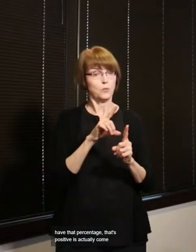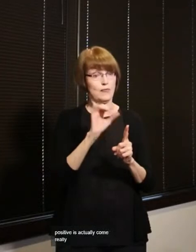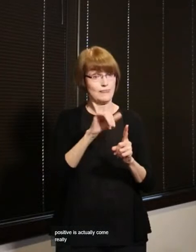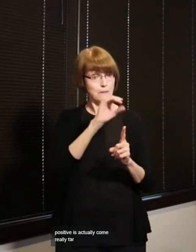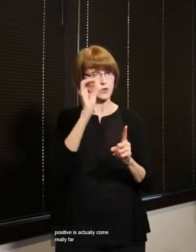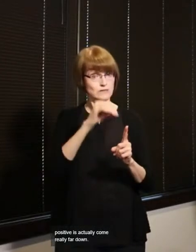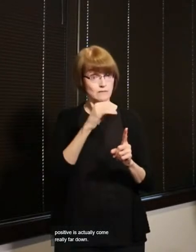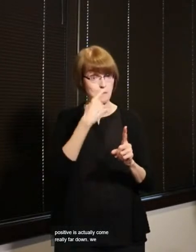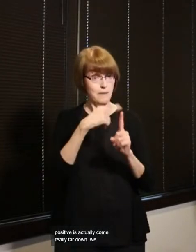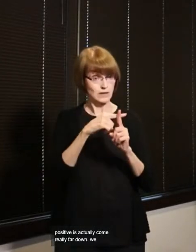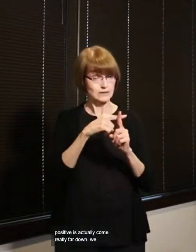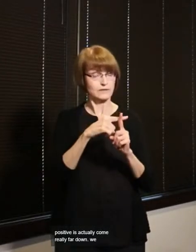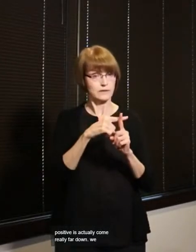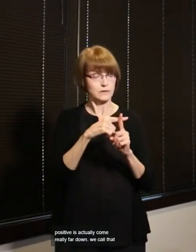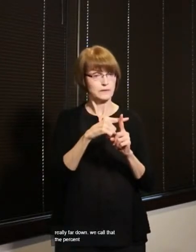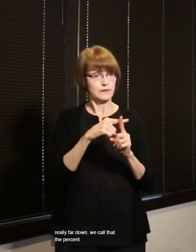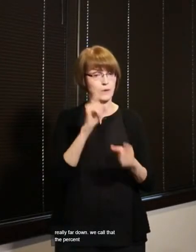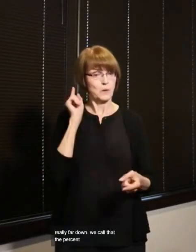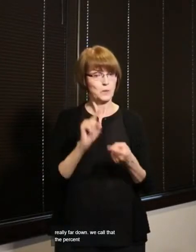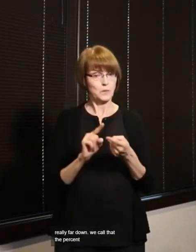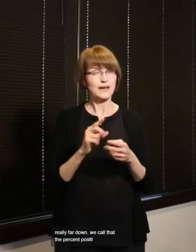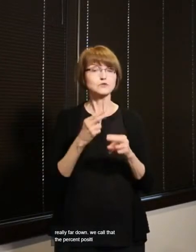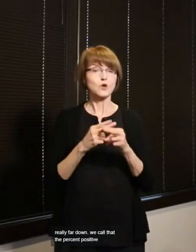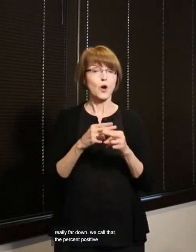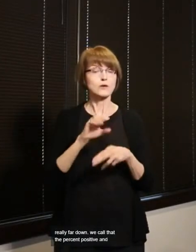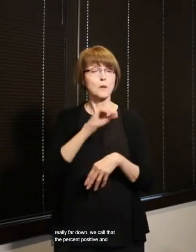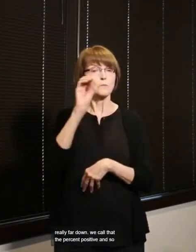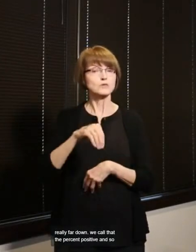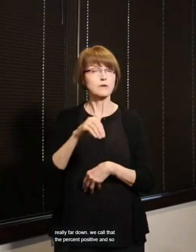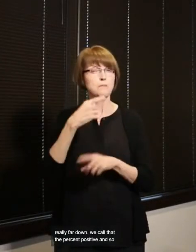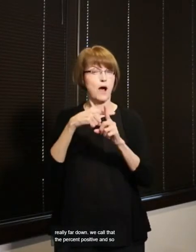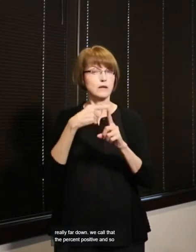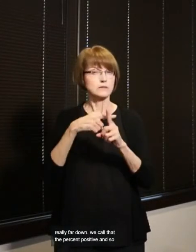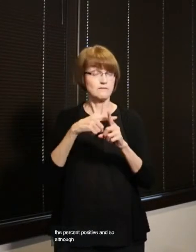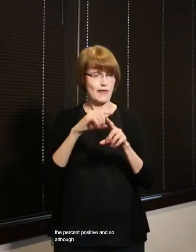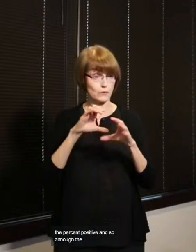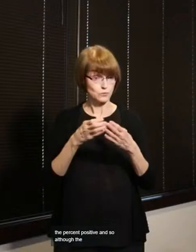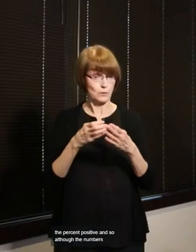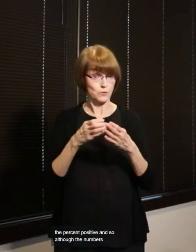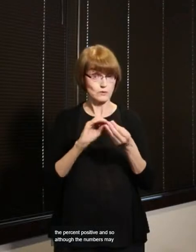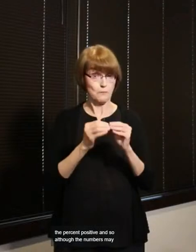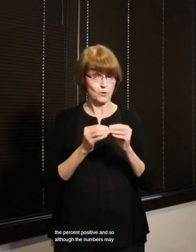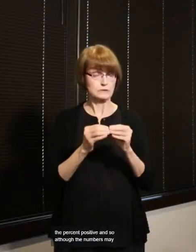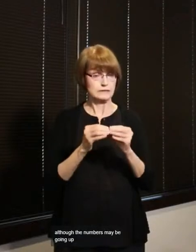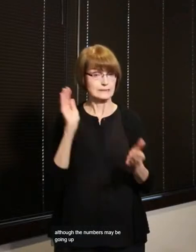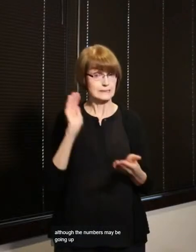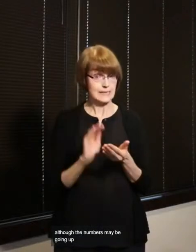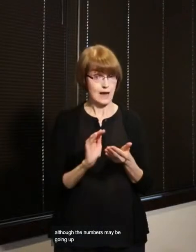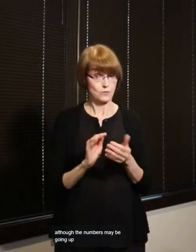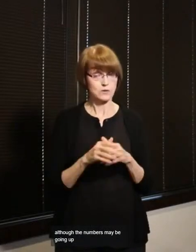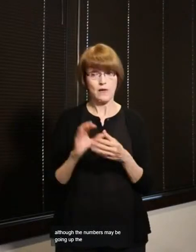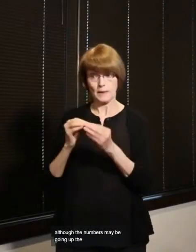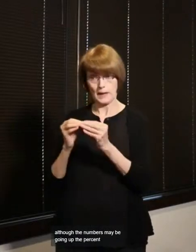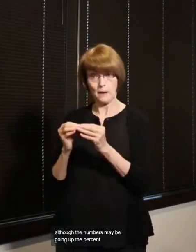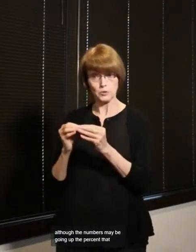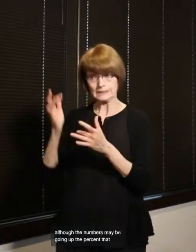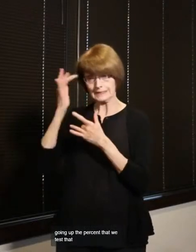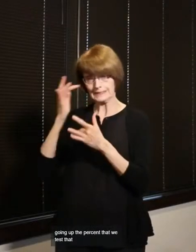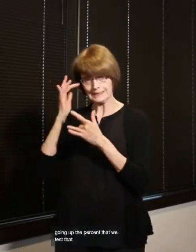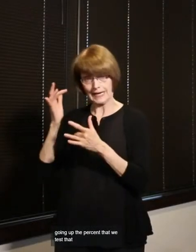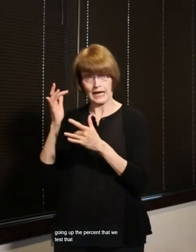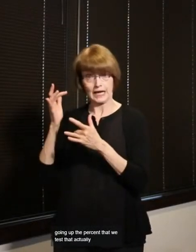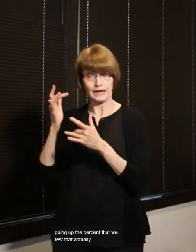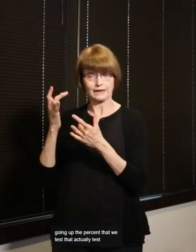down. We call that the percent positive. And so although the numbers may be going up, the percent that we test that